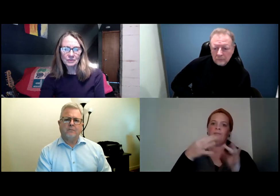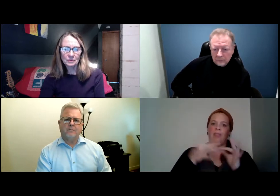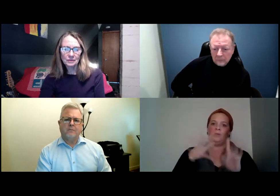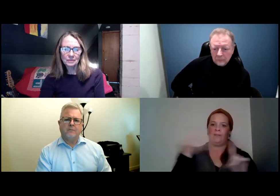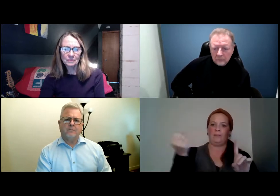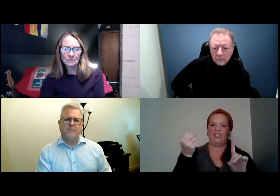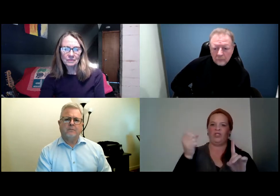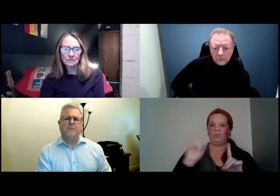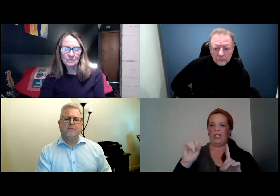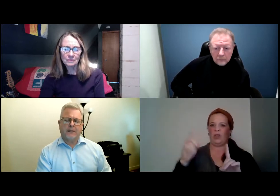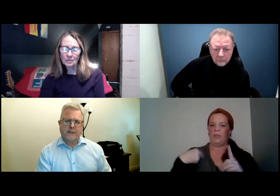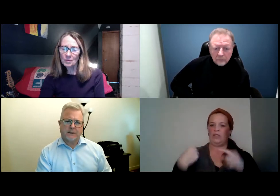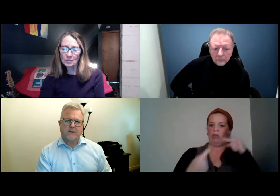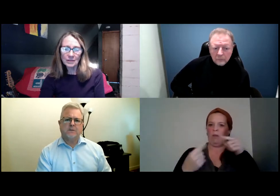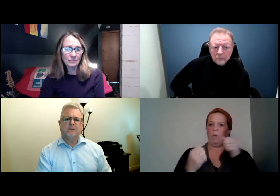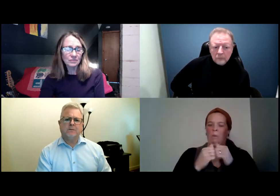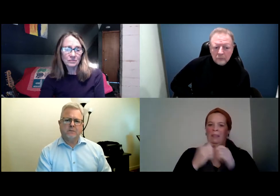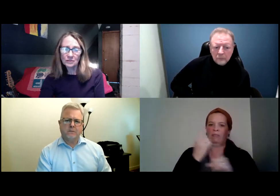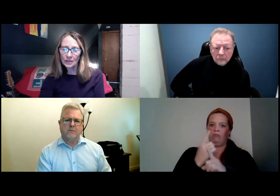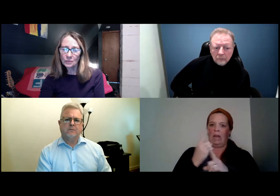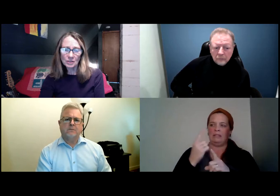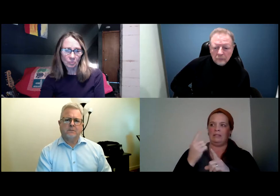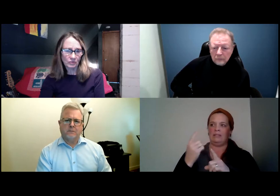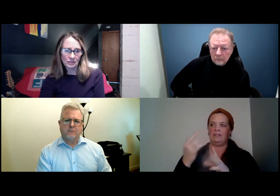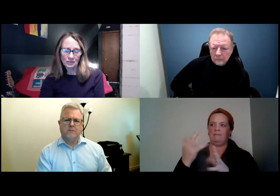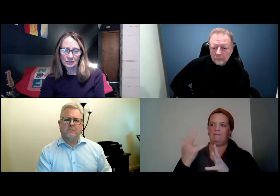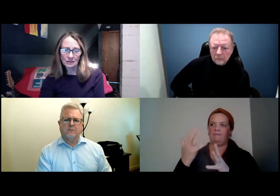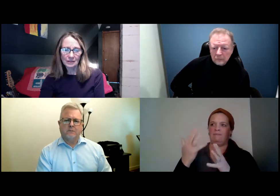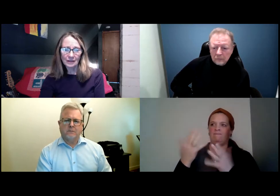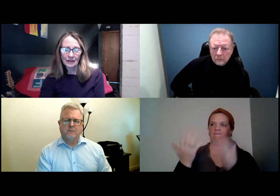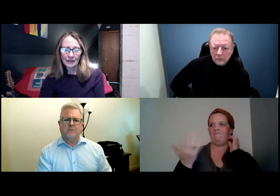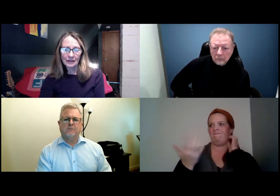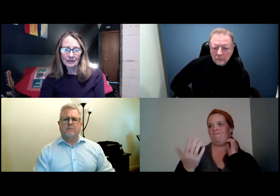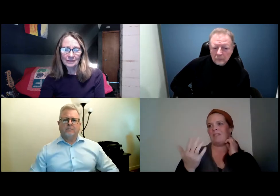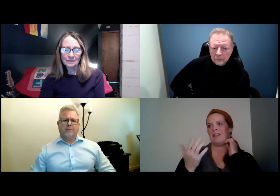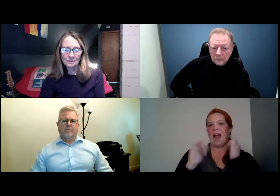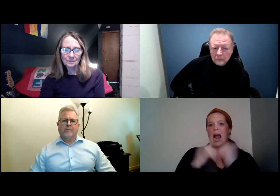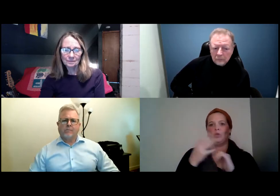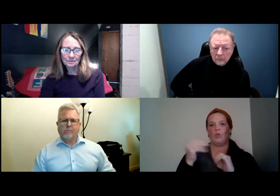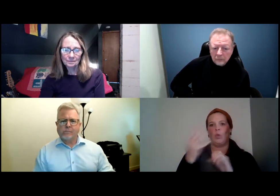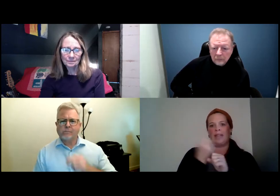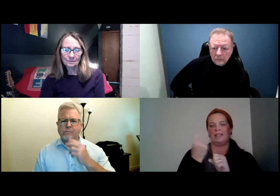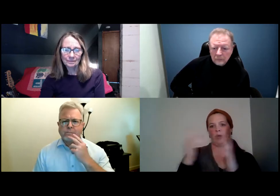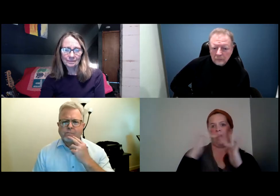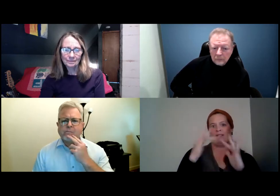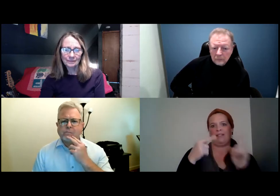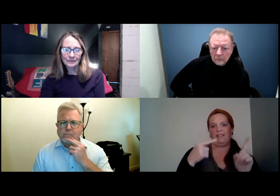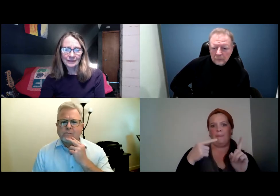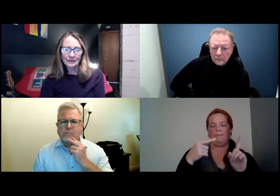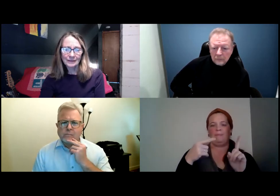to some people have severe language deprivation, and